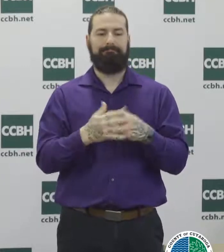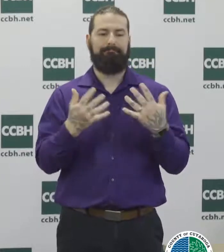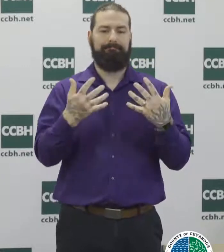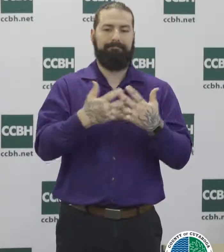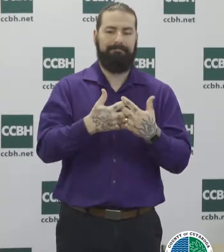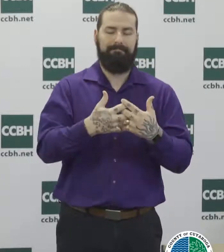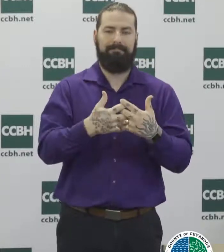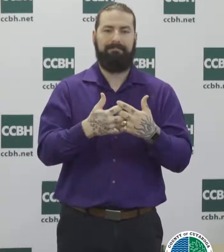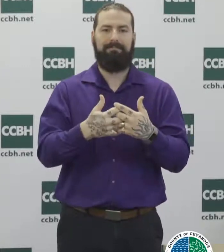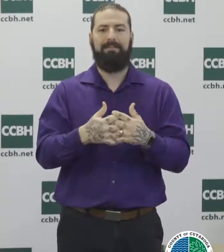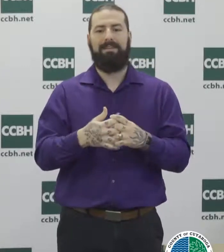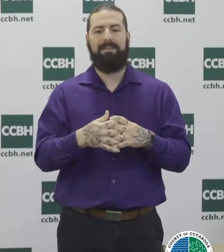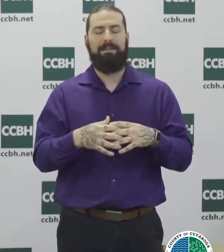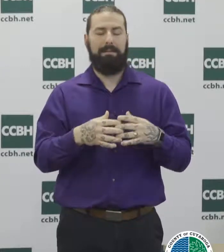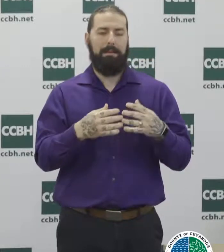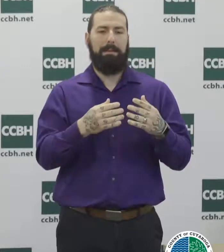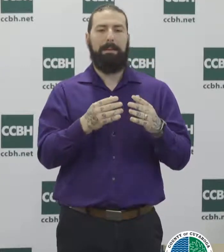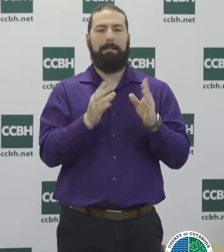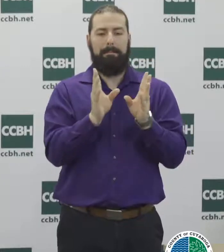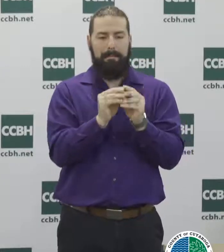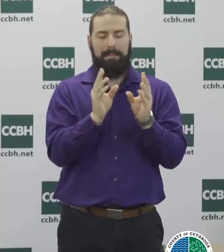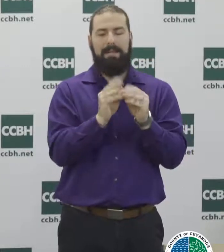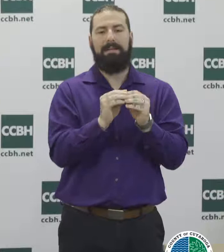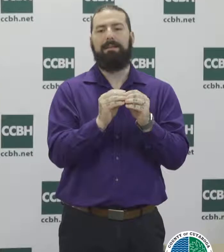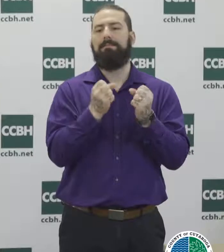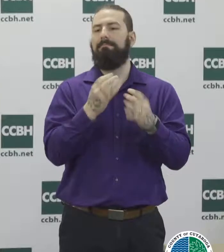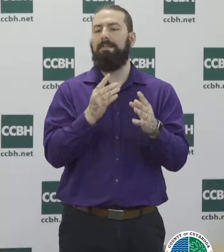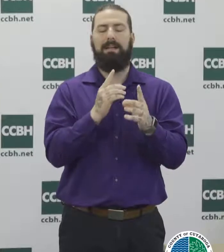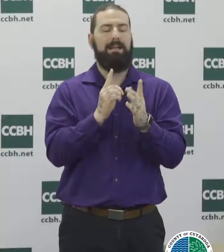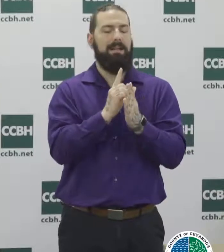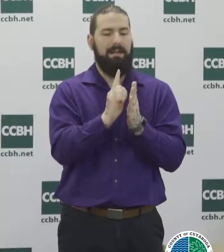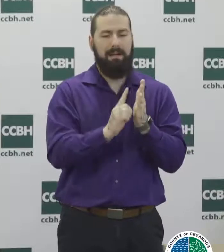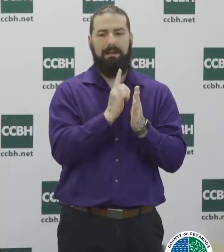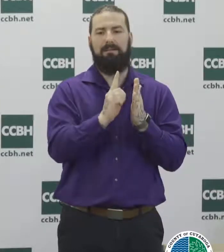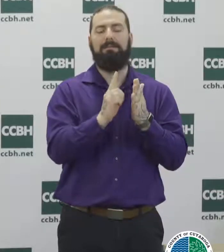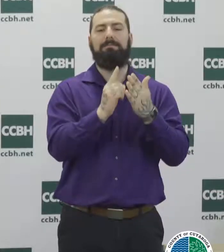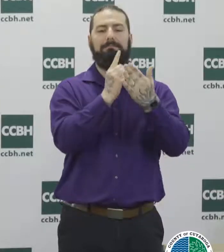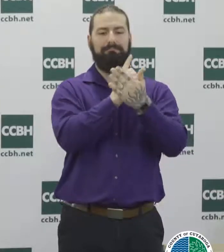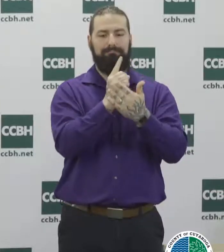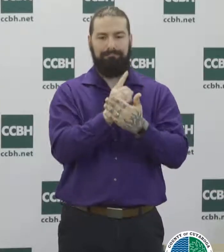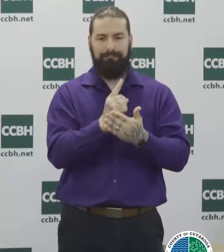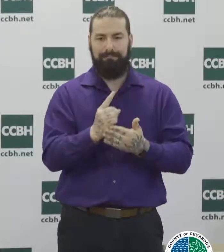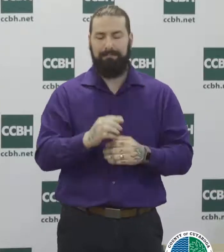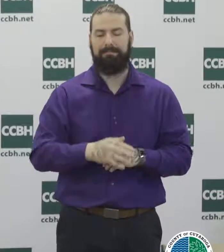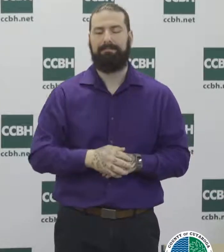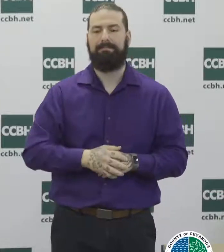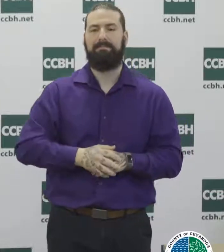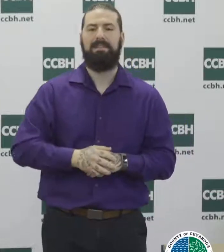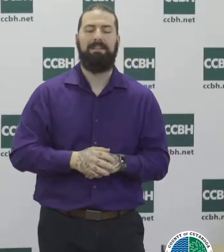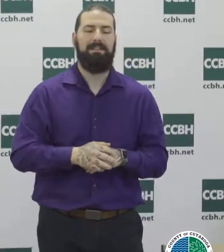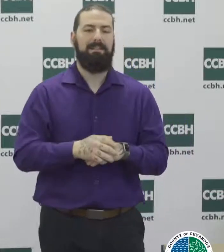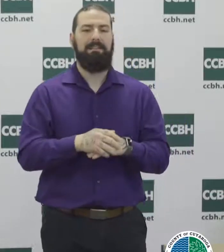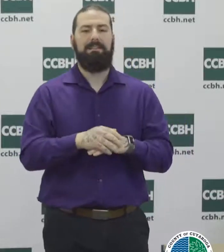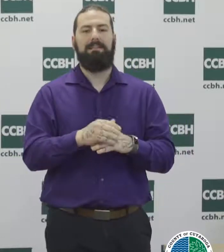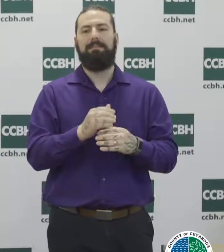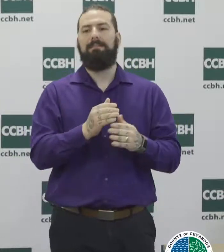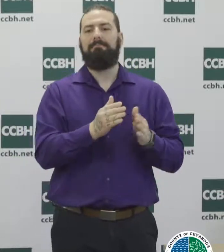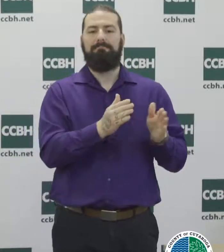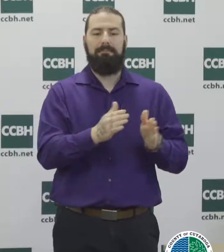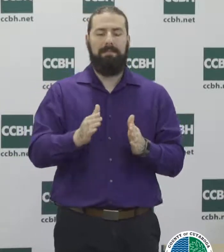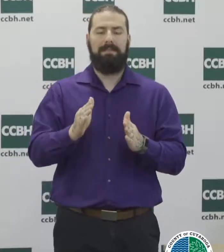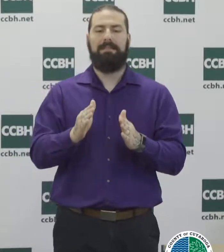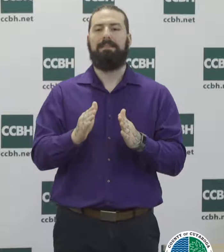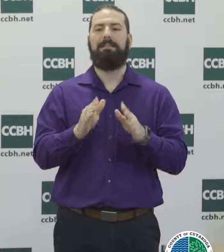for multiple hours a week to devise messaging, to devise our testing